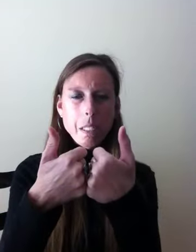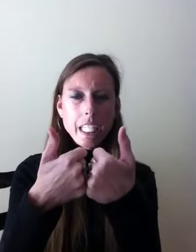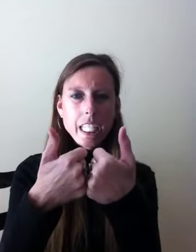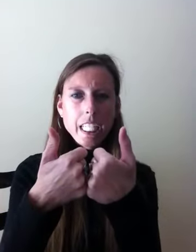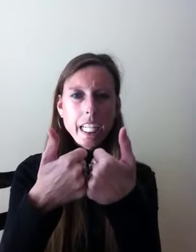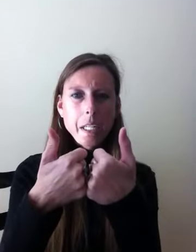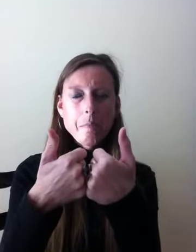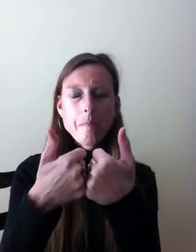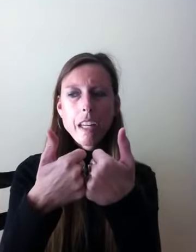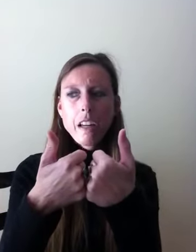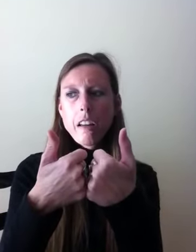somebody in a game.